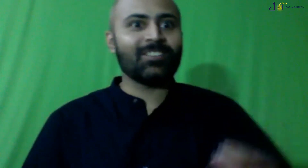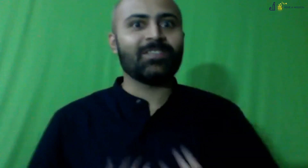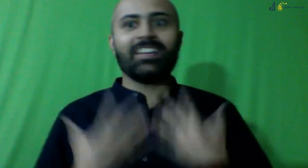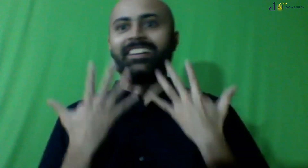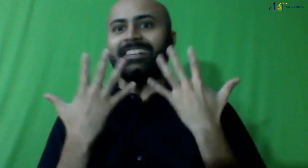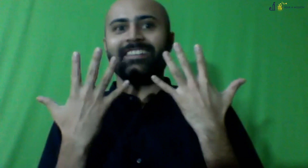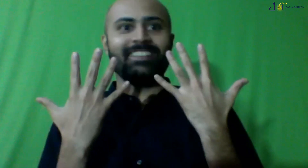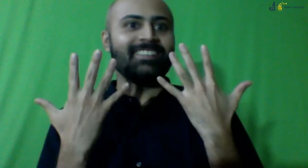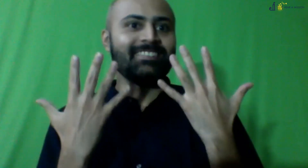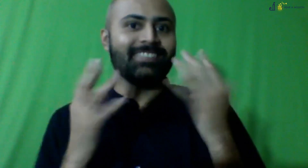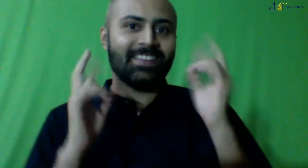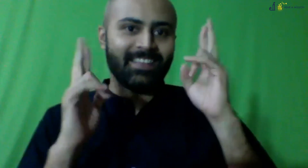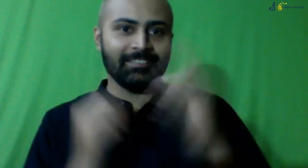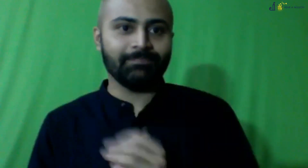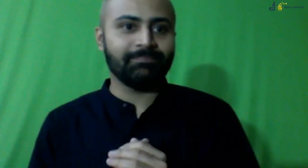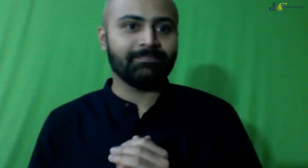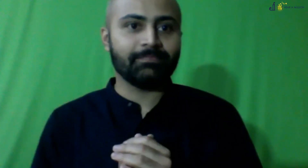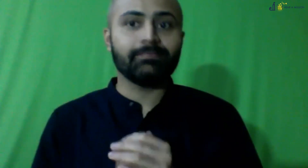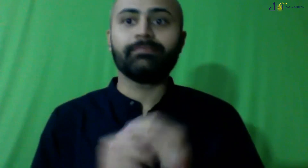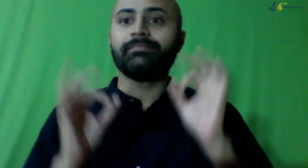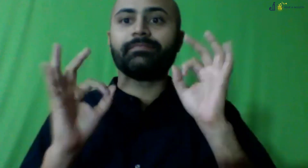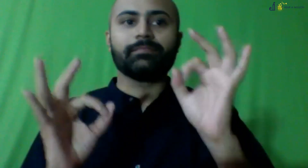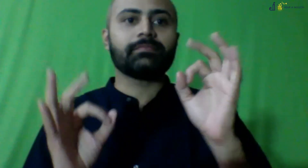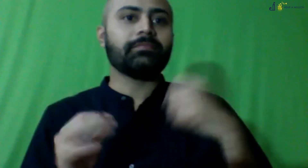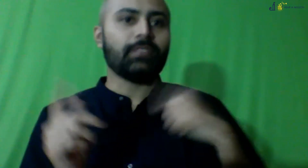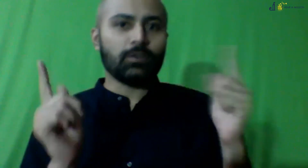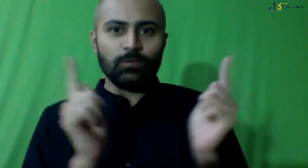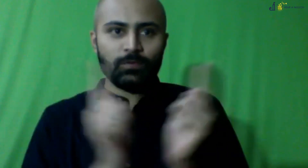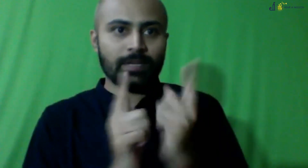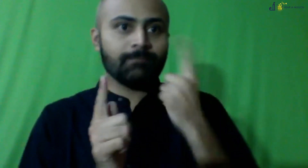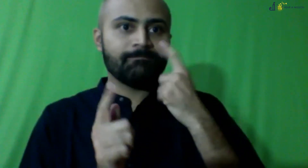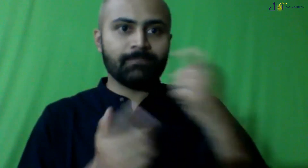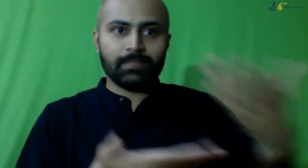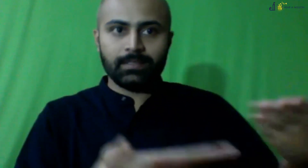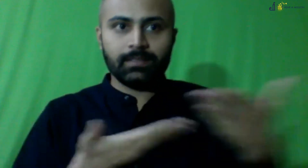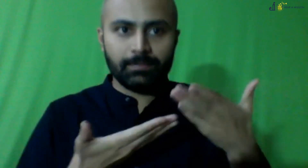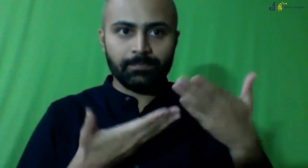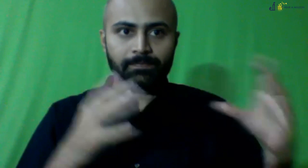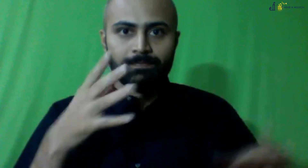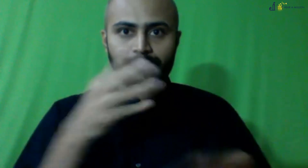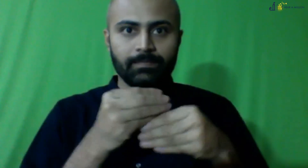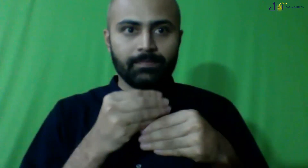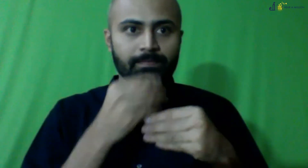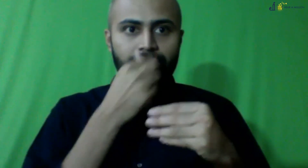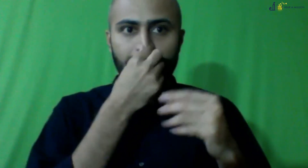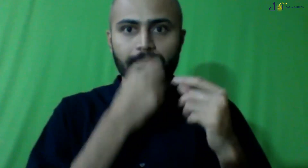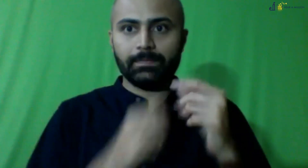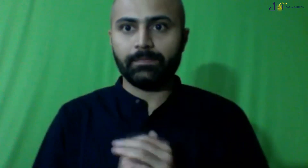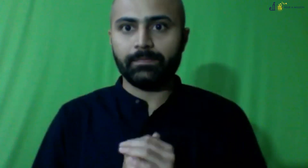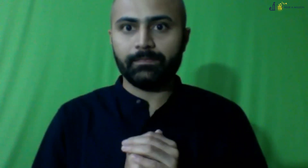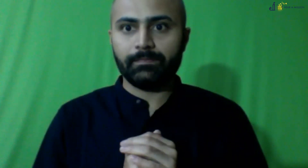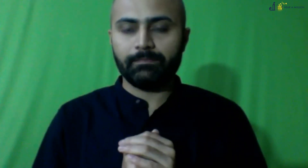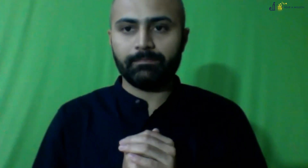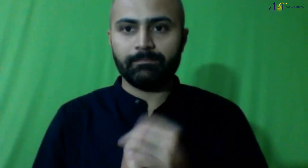their solutions that might inspire us, right? So in short, I would like to